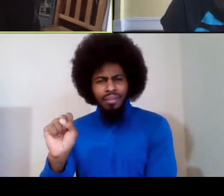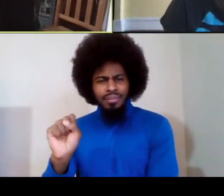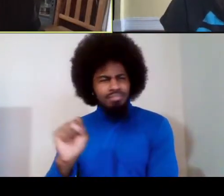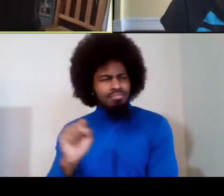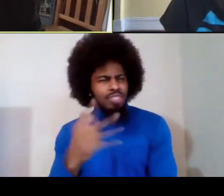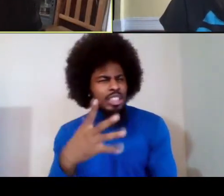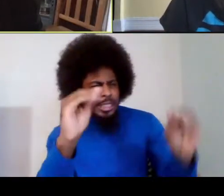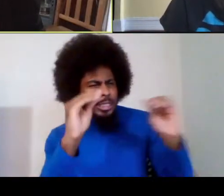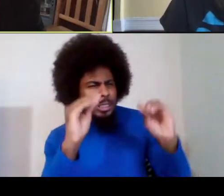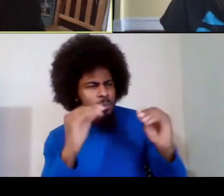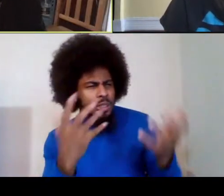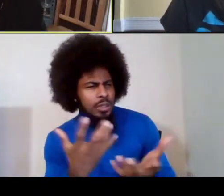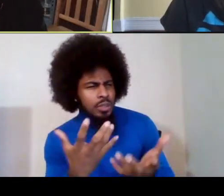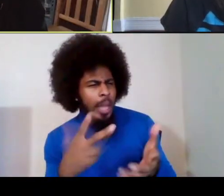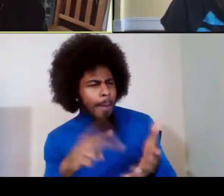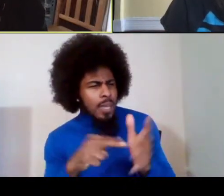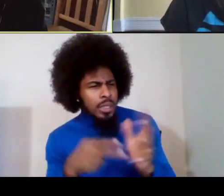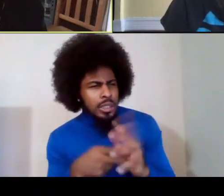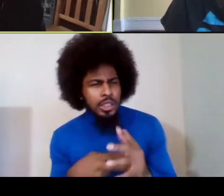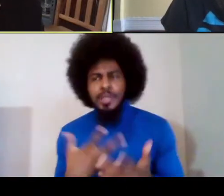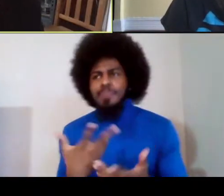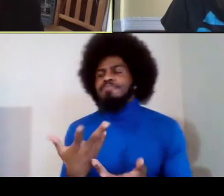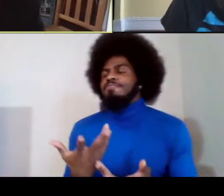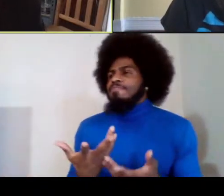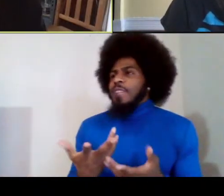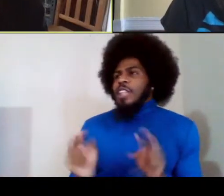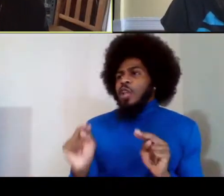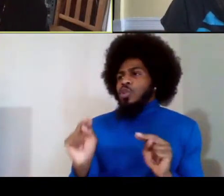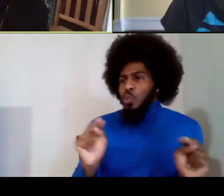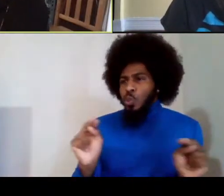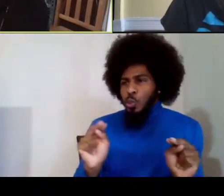gender neutral way to talk about nieces and nephews.